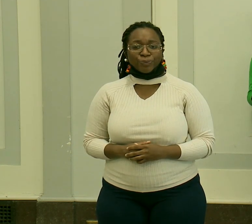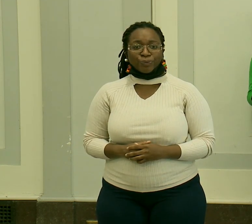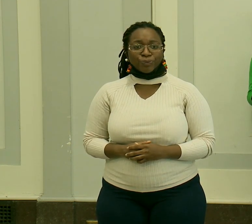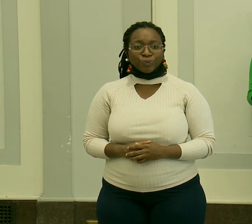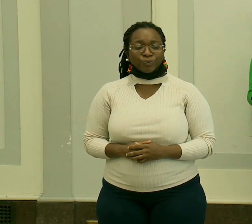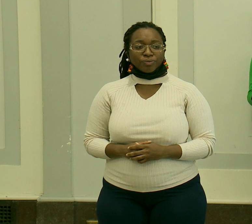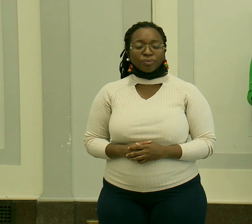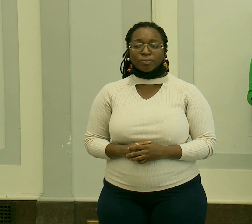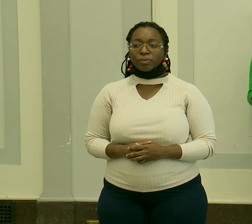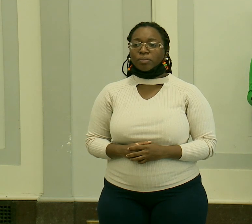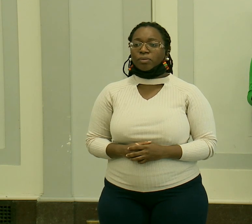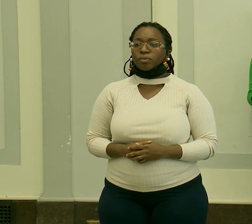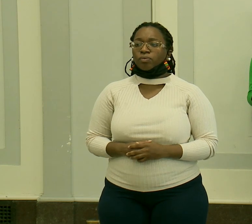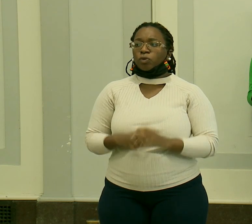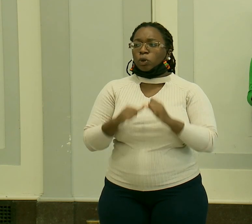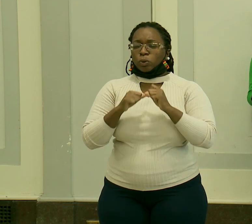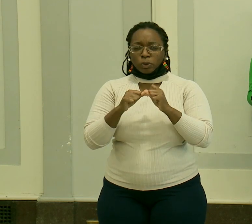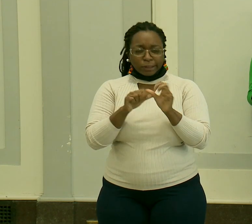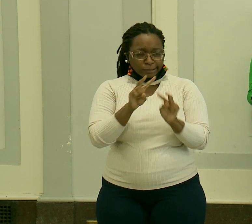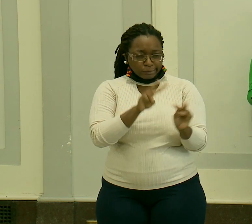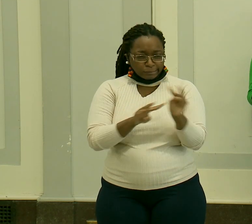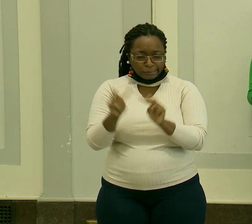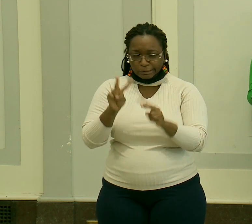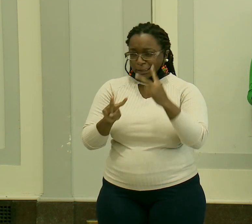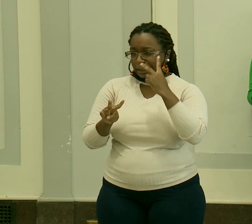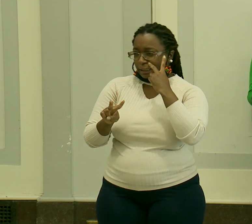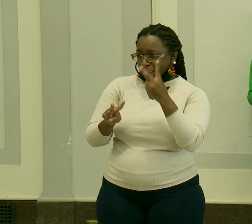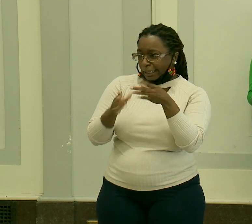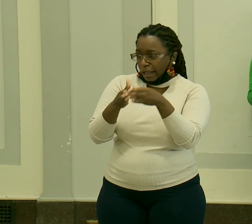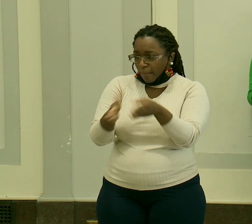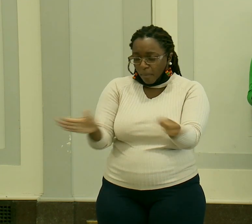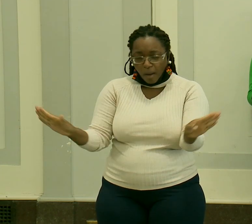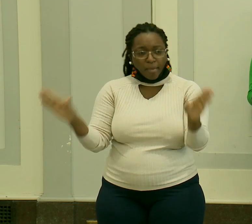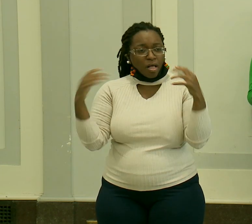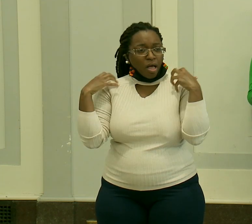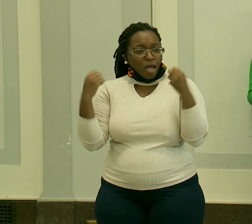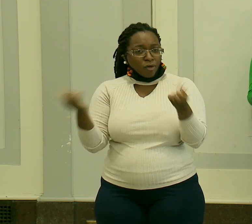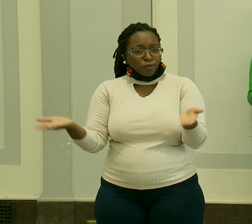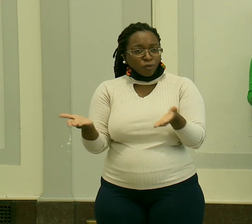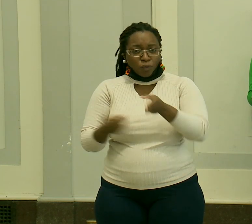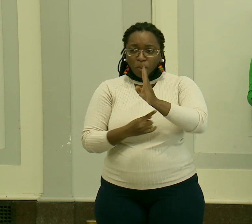while continuing to leverage the wealth of medical and public health expertise here in Baltimore.